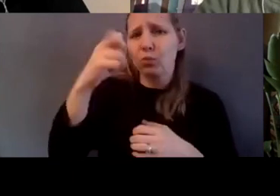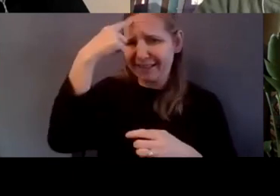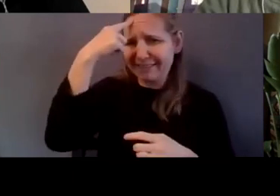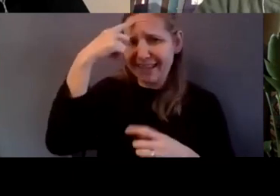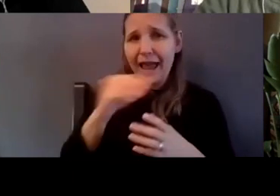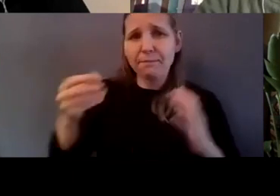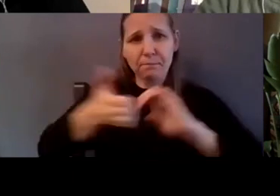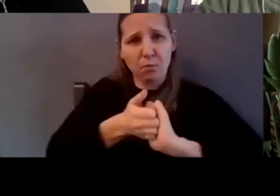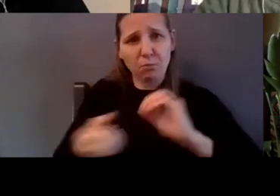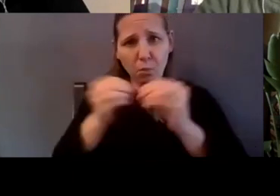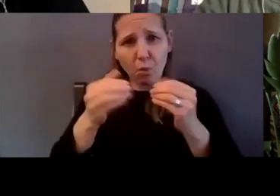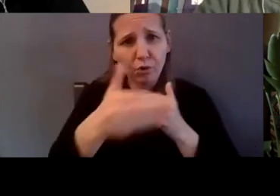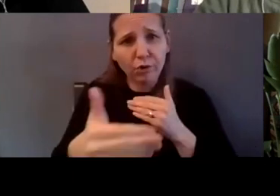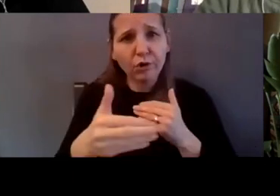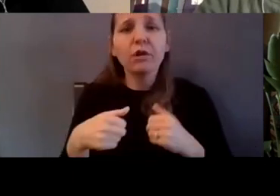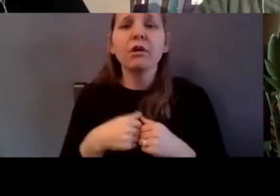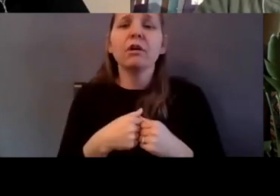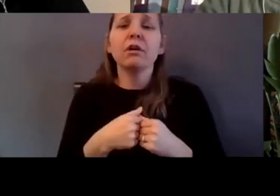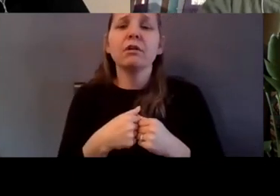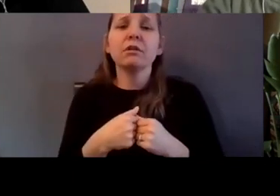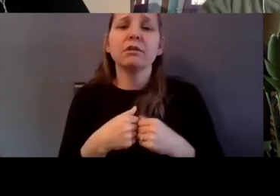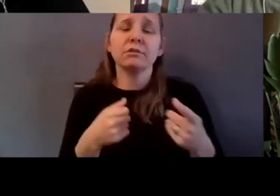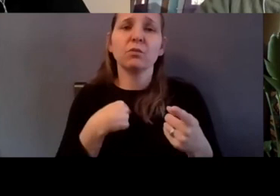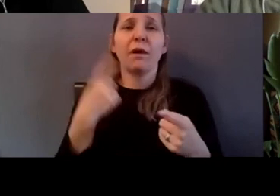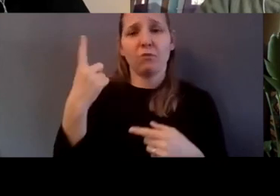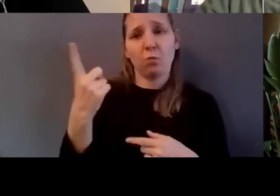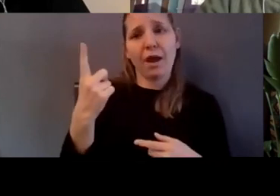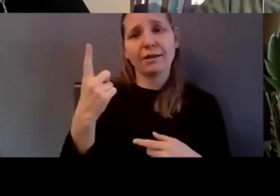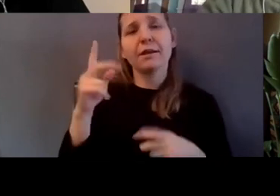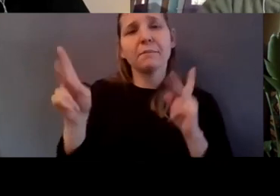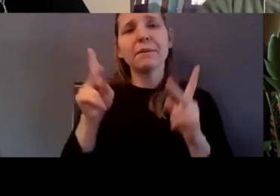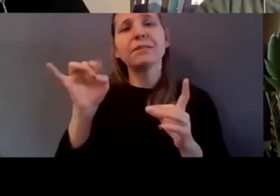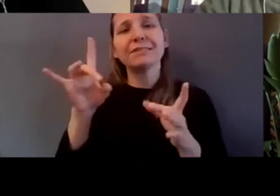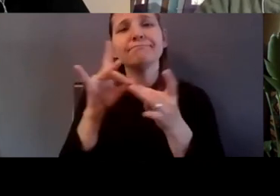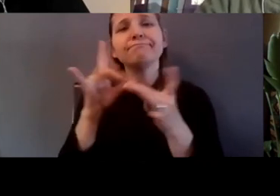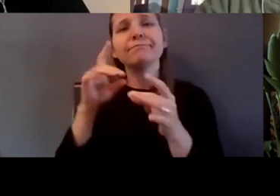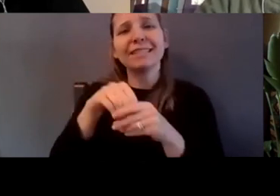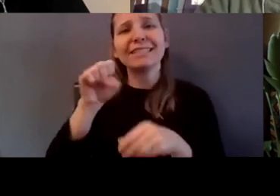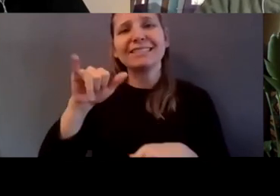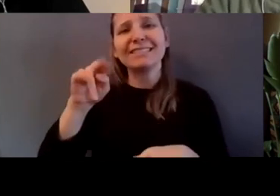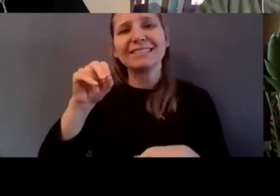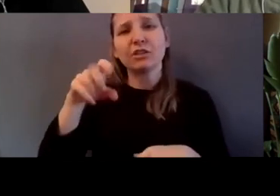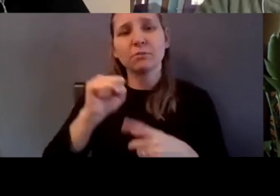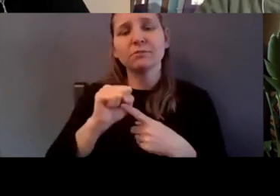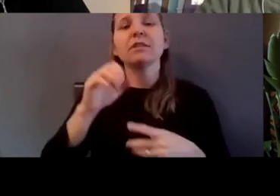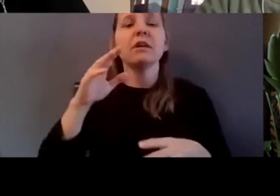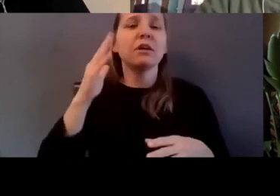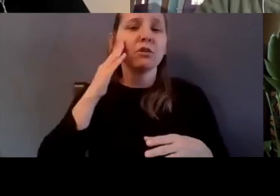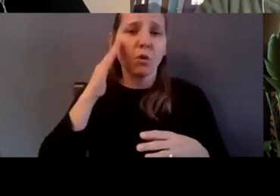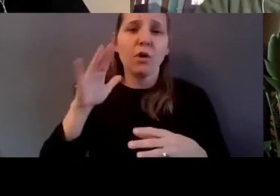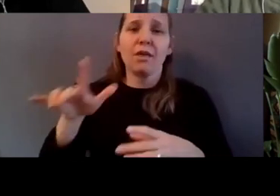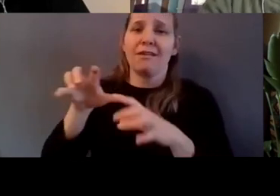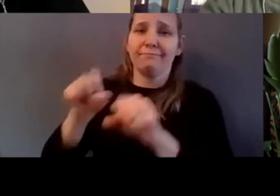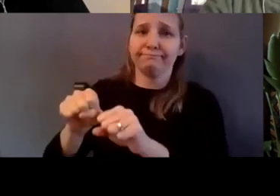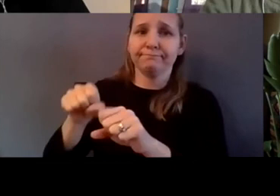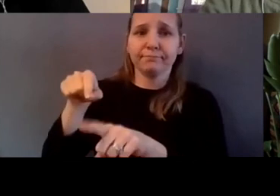We have one which people mentioned in the Sanoc development that is on reserve. Most of the rest of the